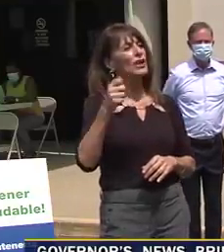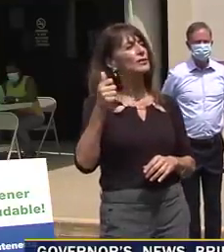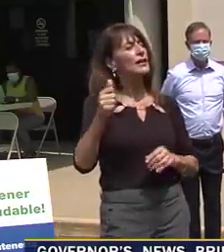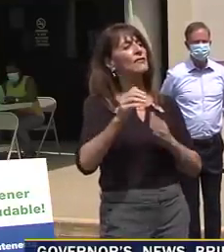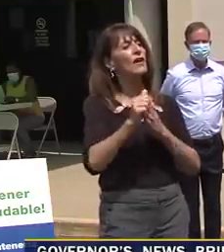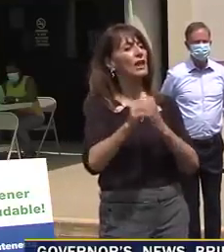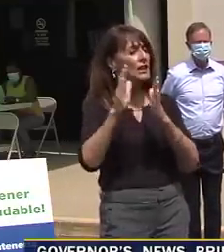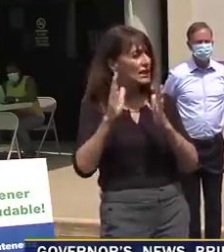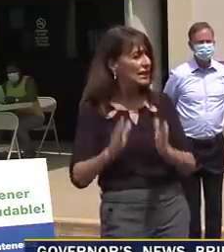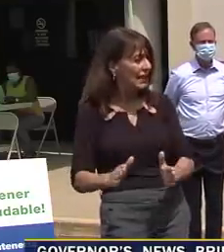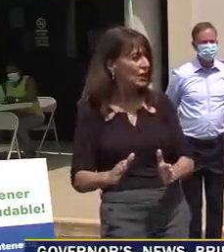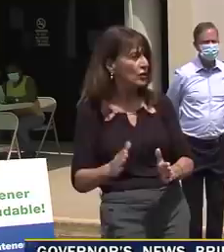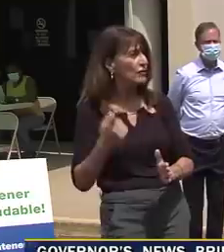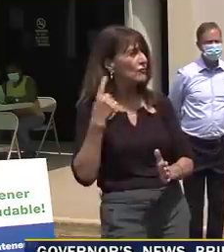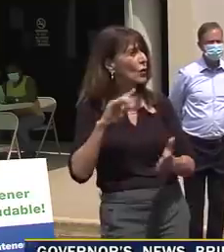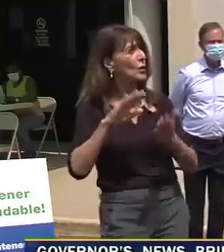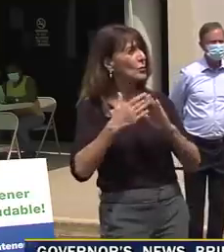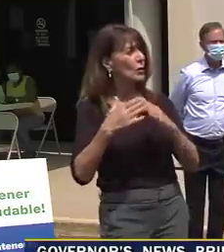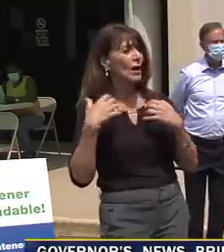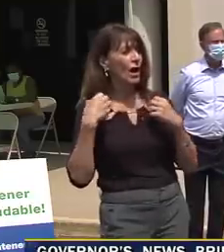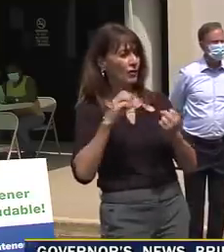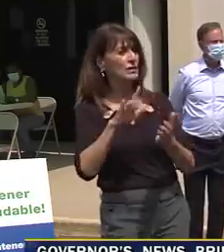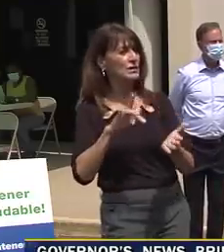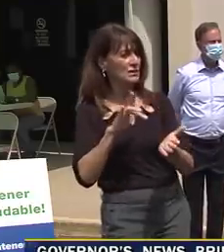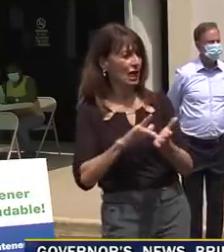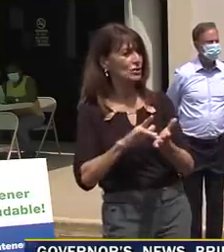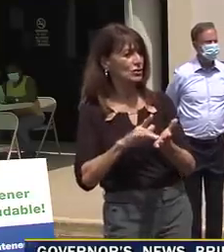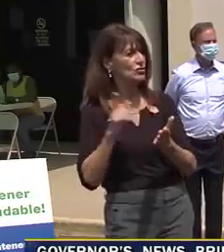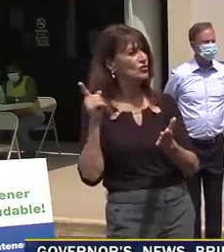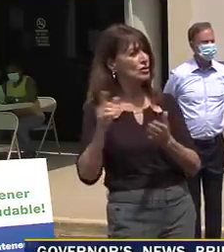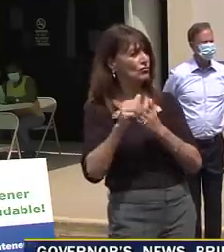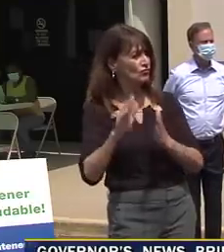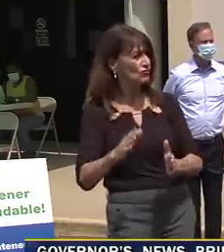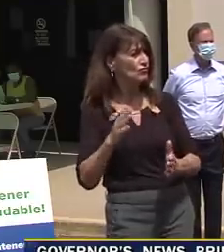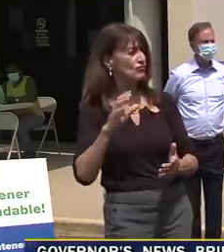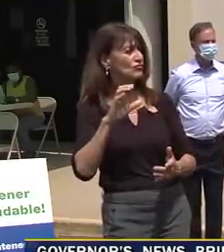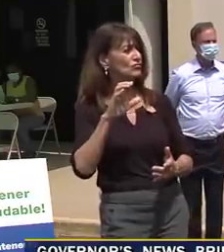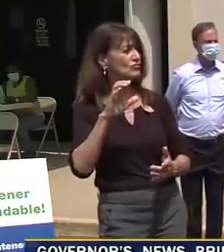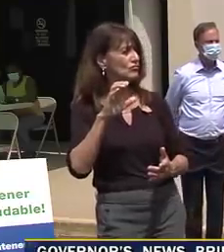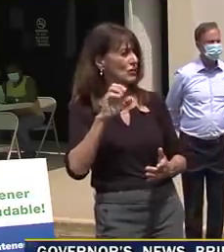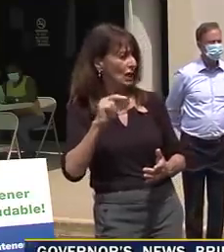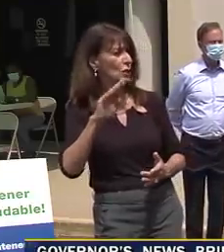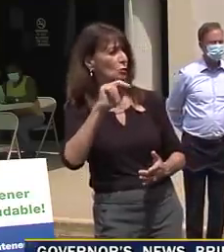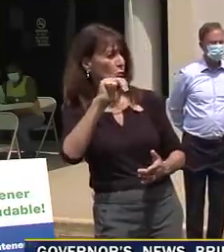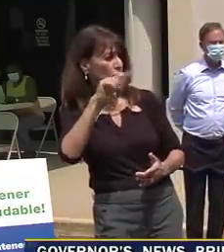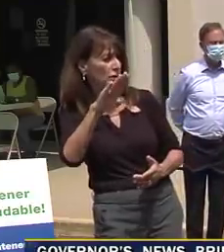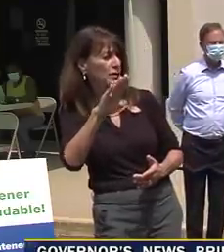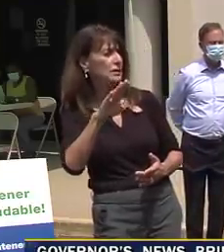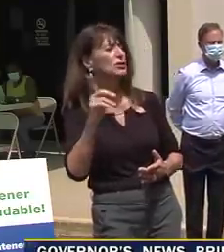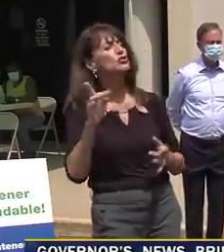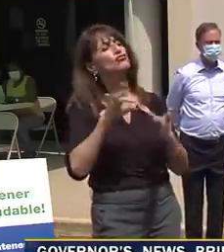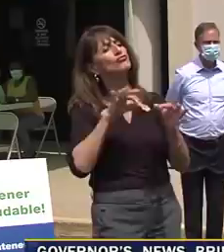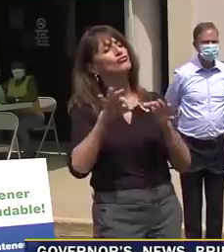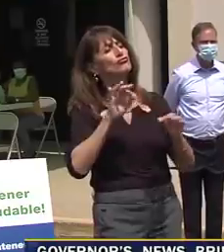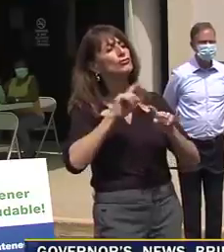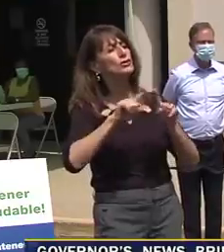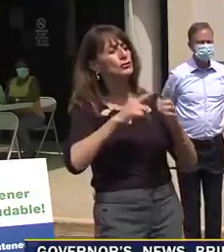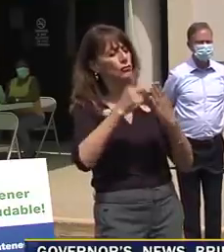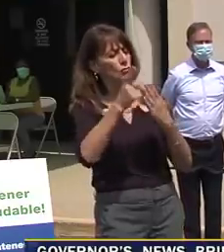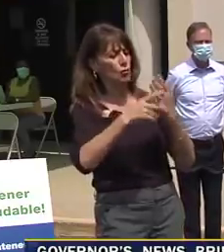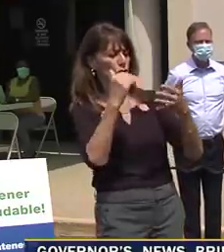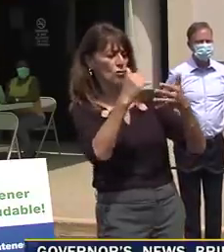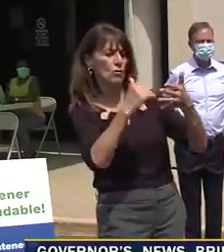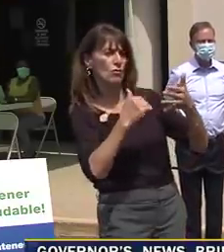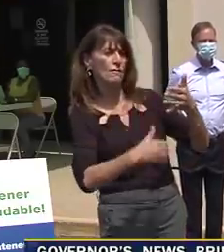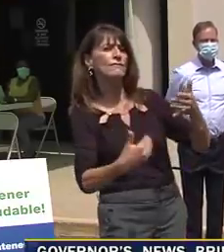health system here in New Britain, and she's going to talk about some of the programs